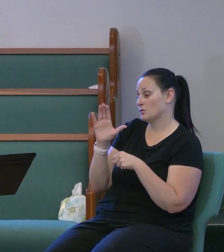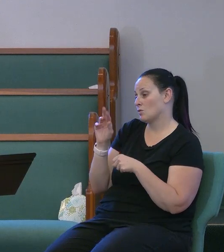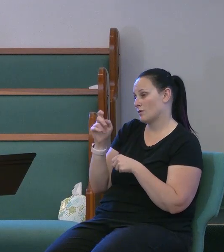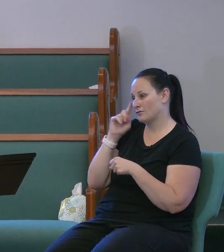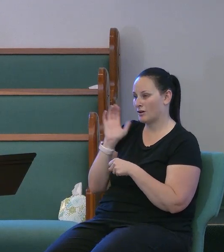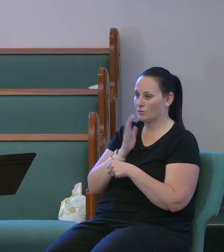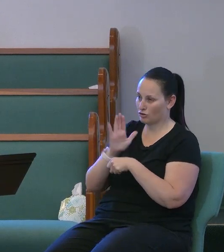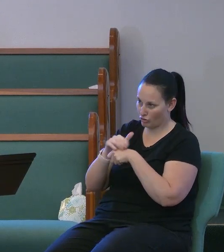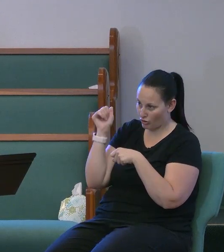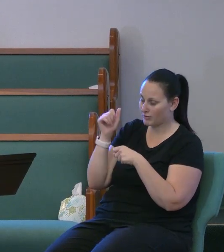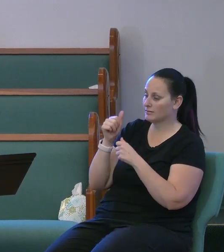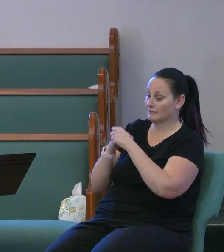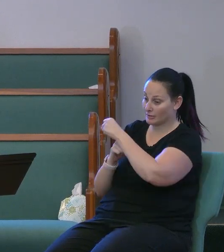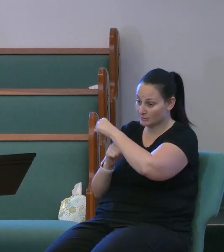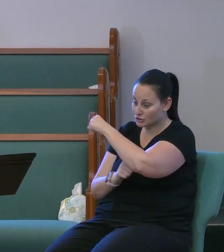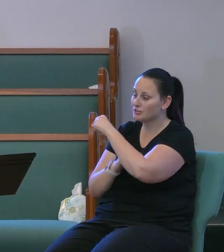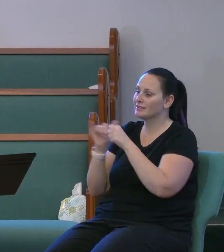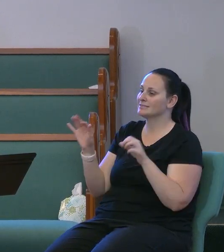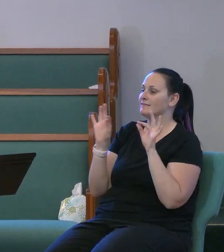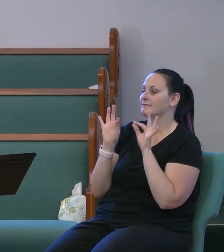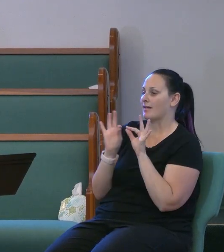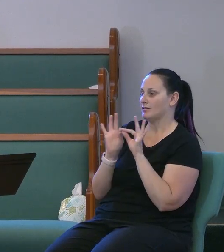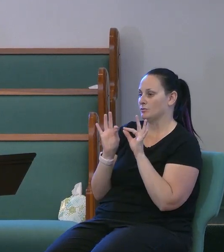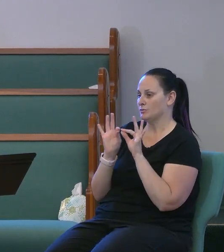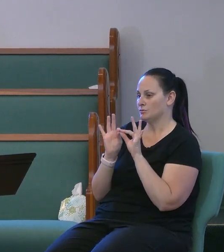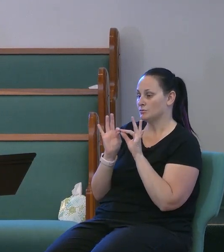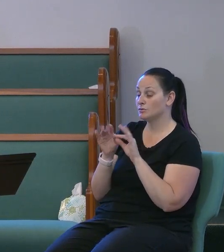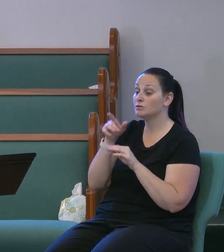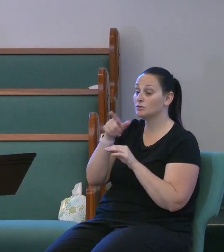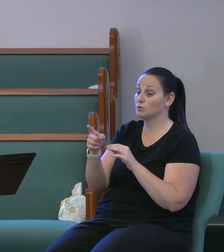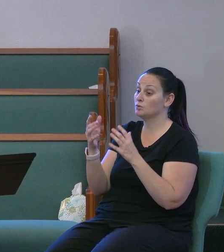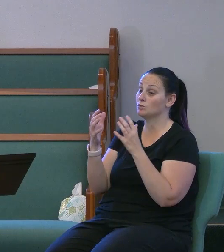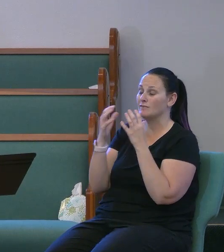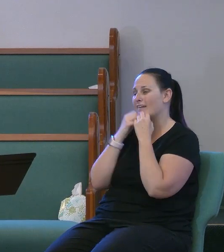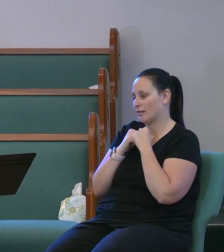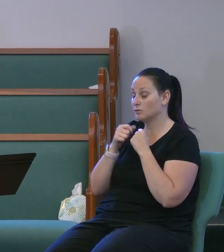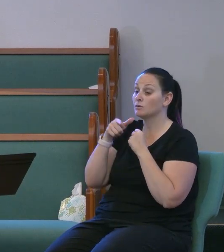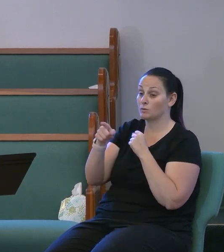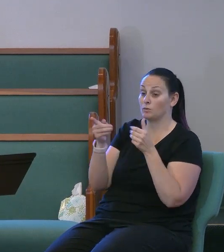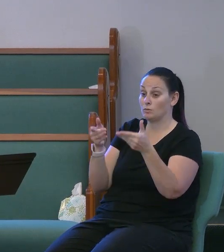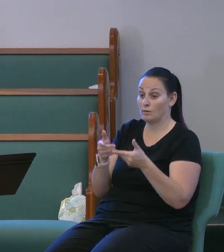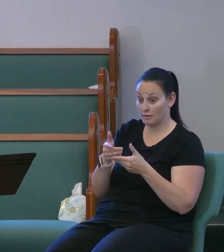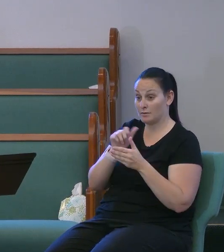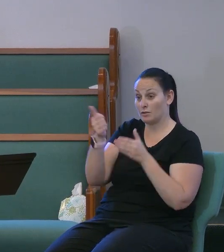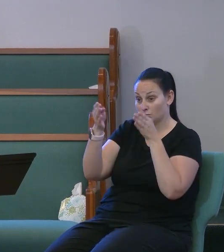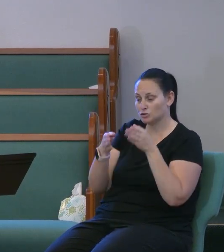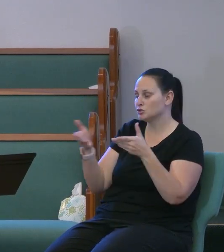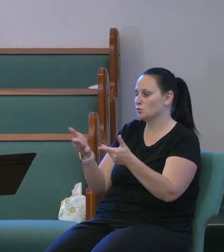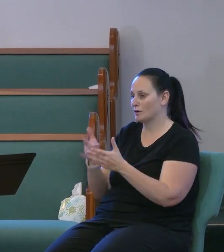is foundational, it is of value. When you welcome another person, you are welcoming Jesus.